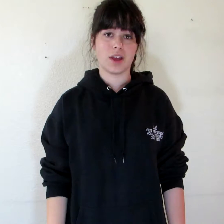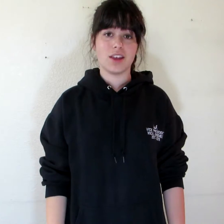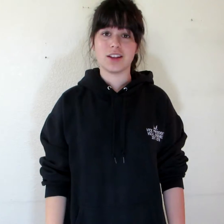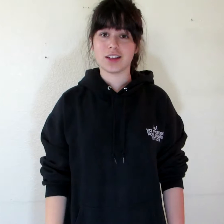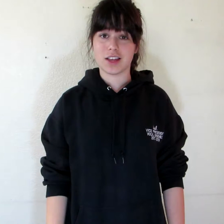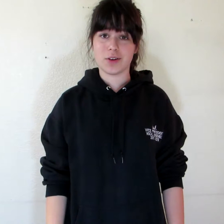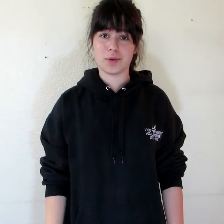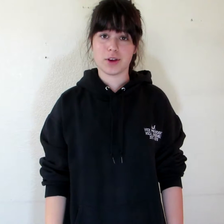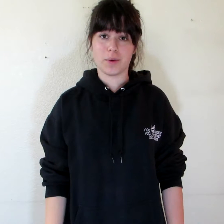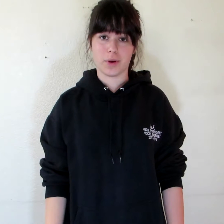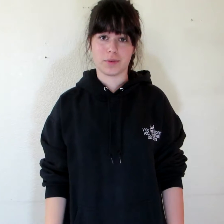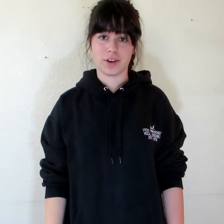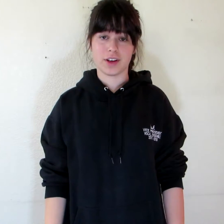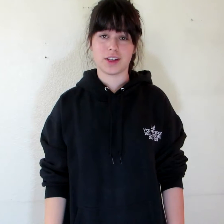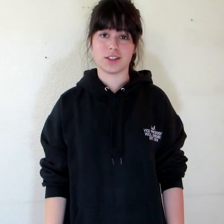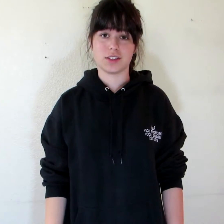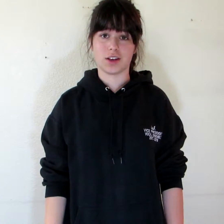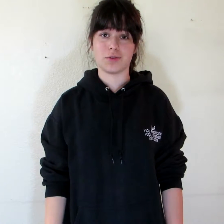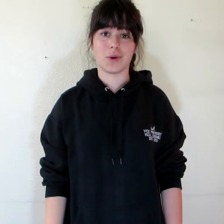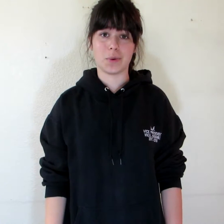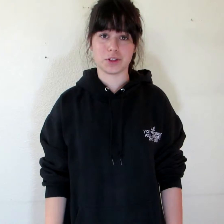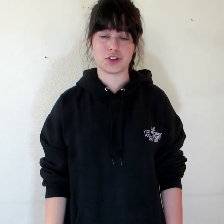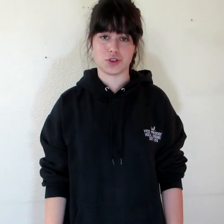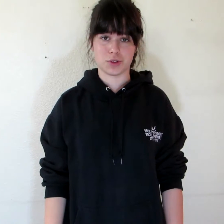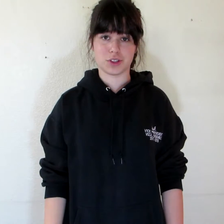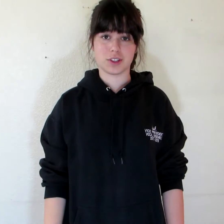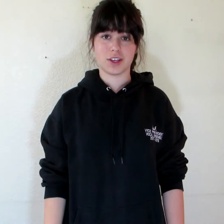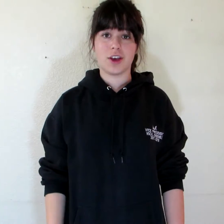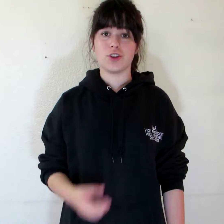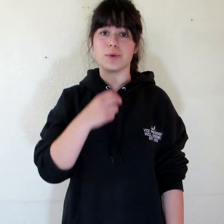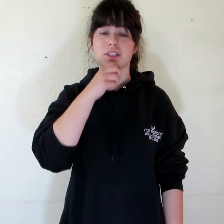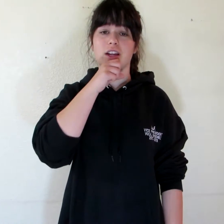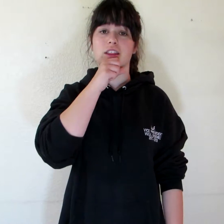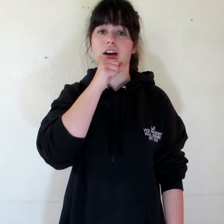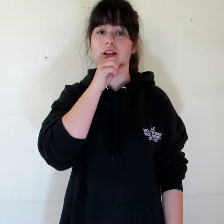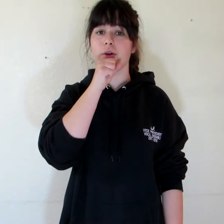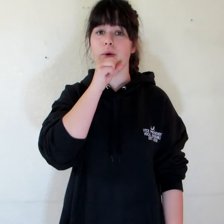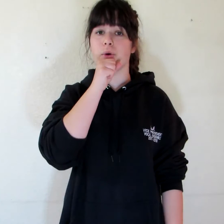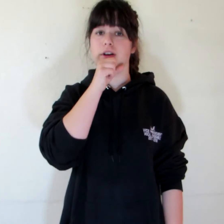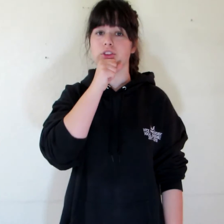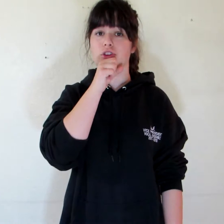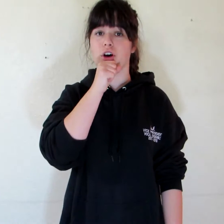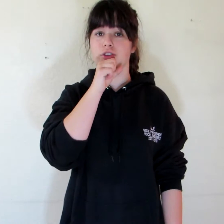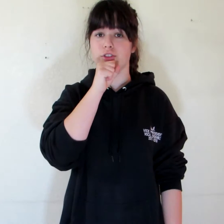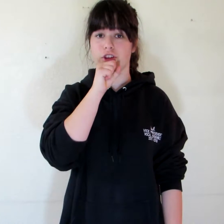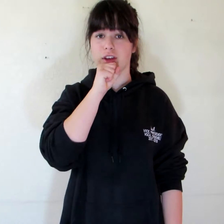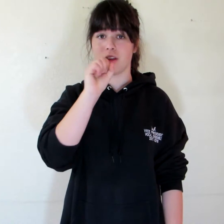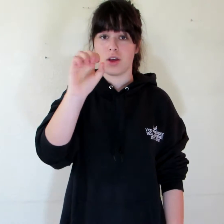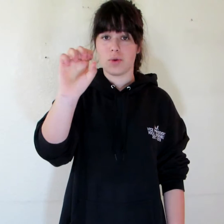The next sign that we'll be going over is the sign for orange juice. You'll be signing the color orange on your chin, which